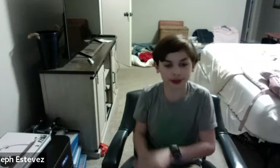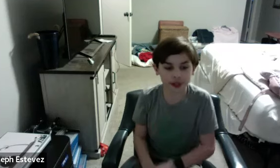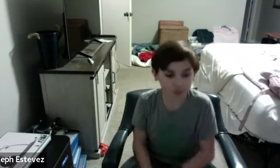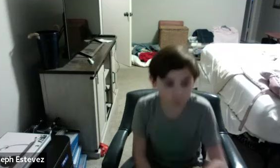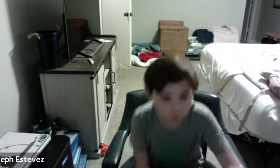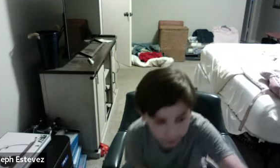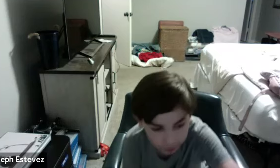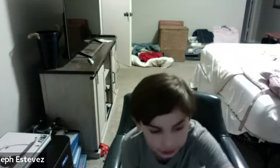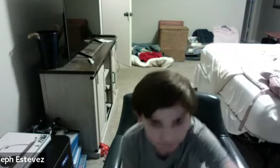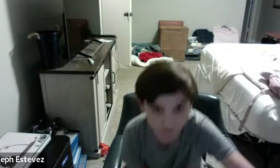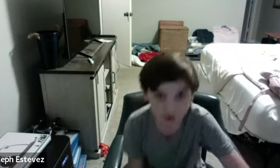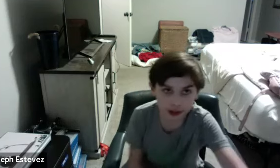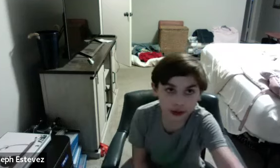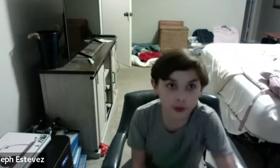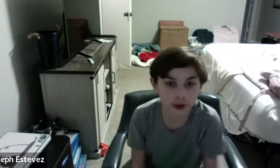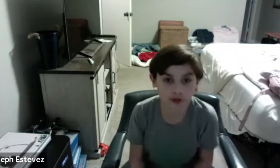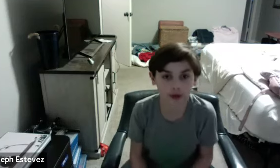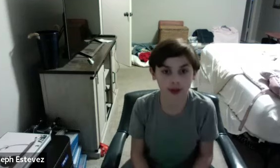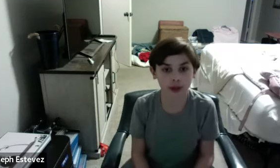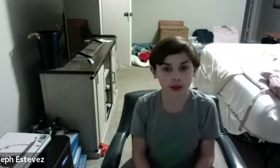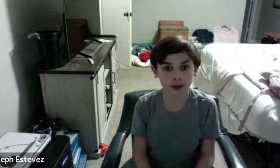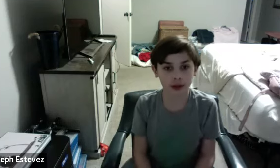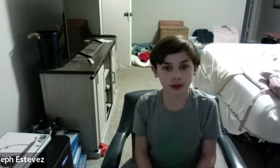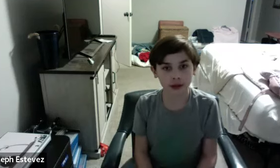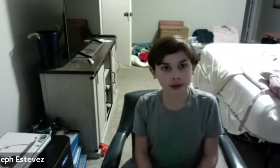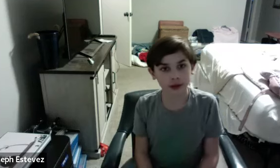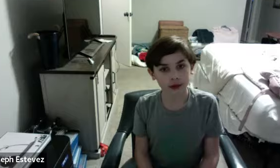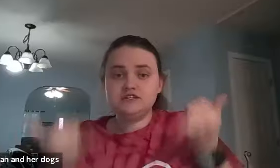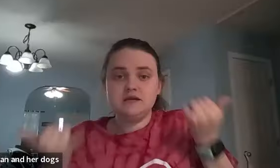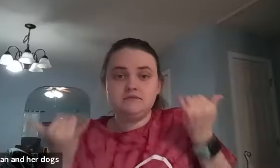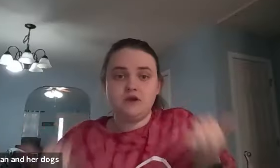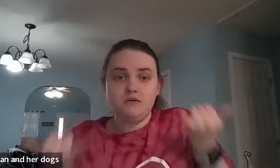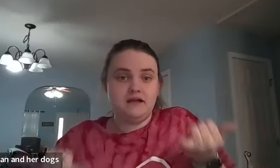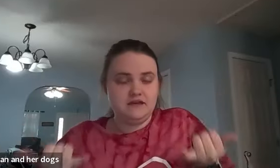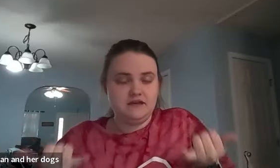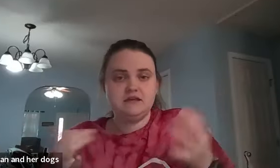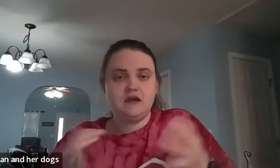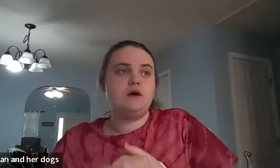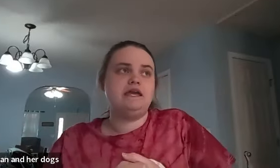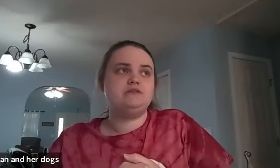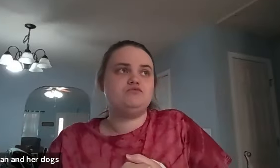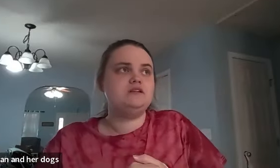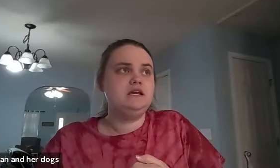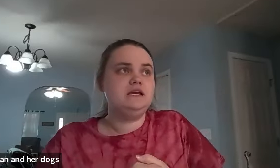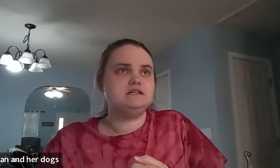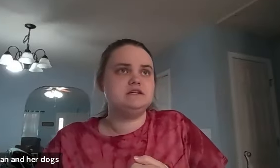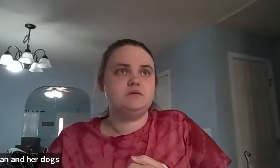did it more time? Are there more signs where you do that? So if you just keep going like this, it really isn't going